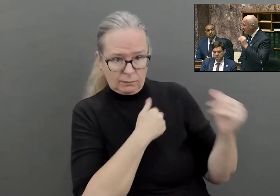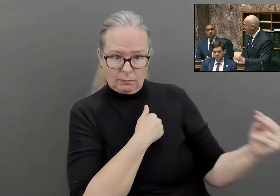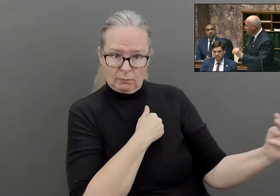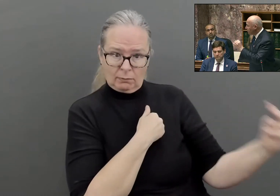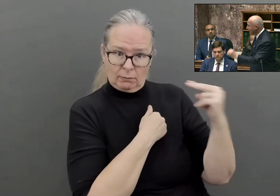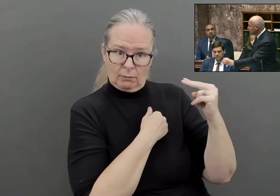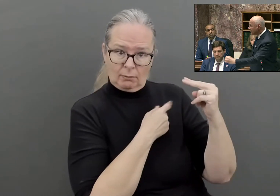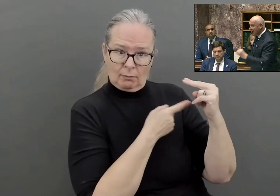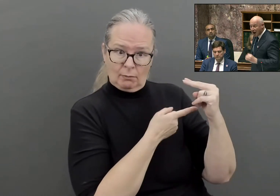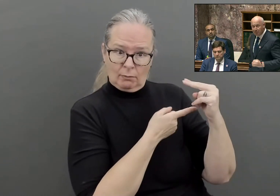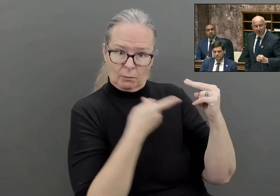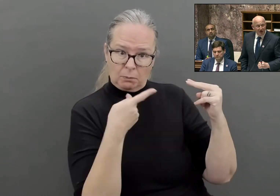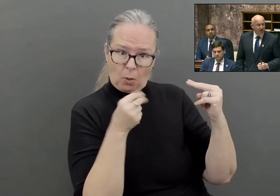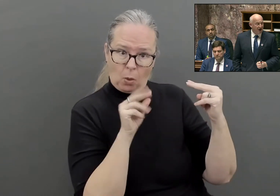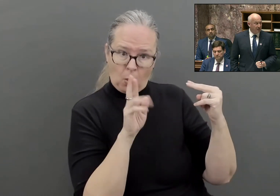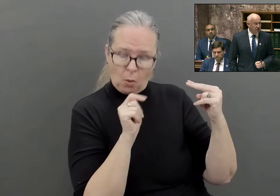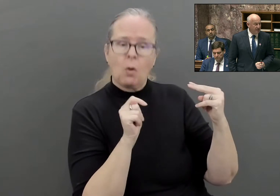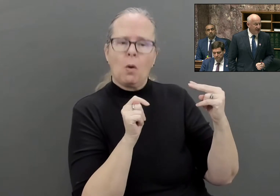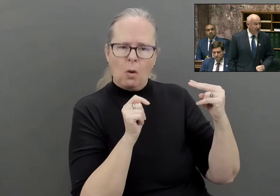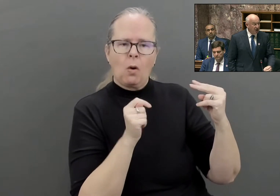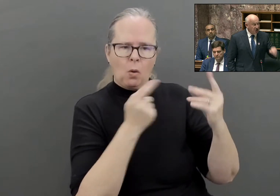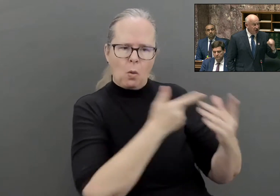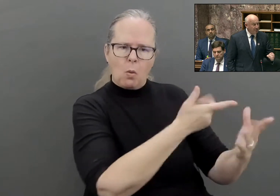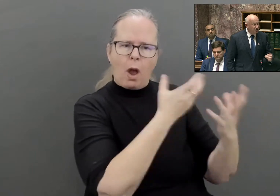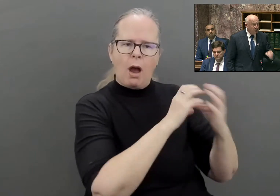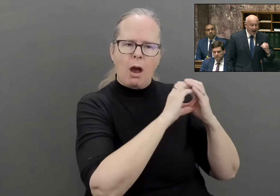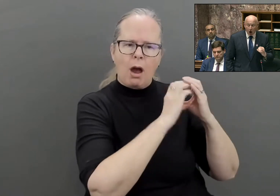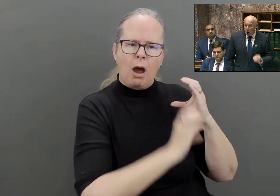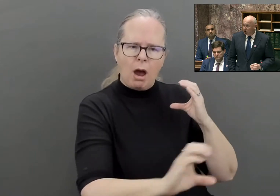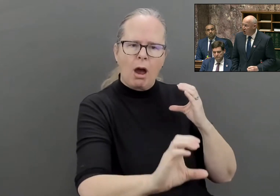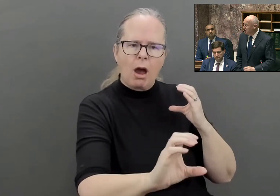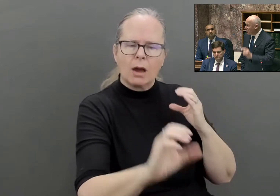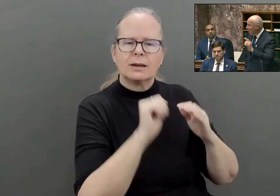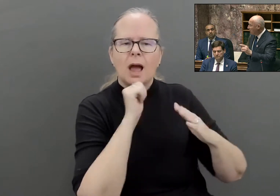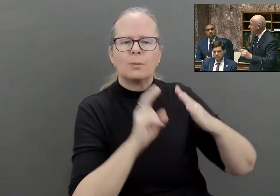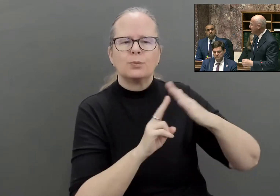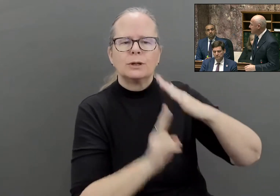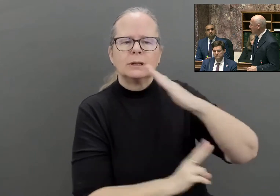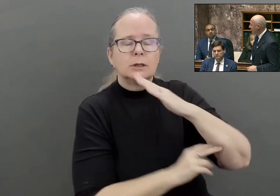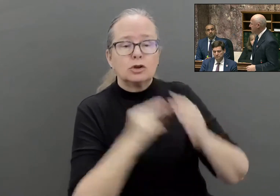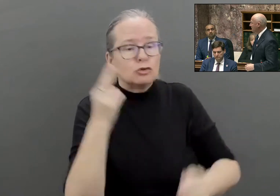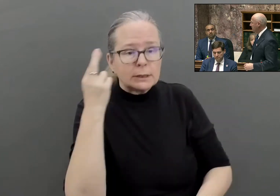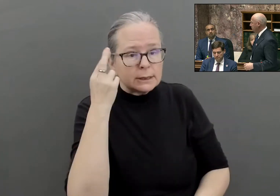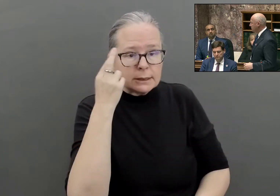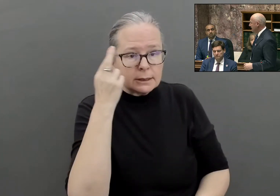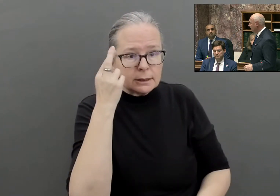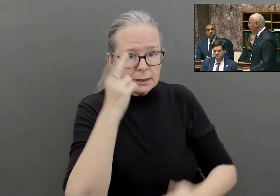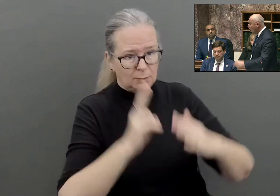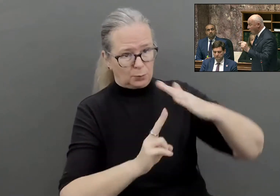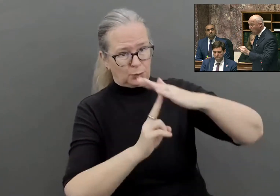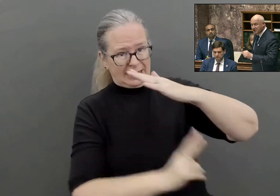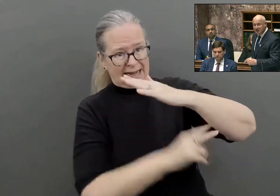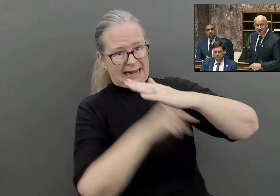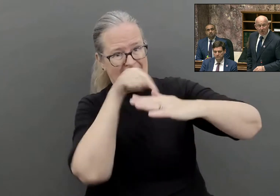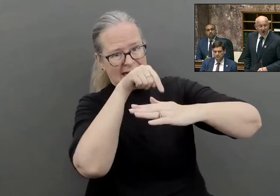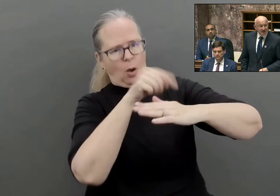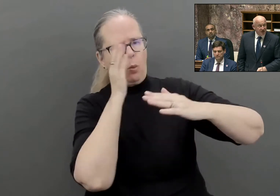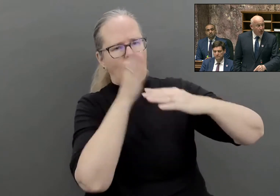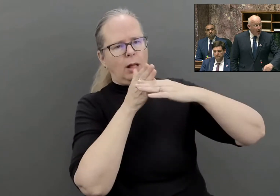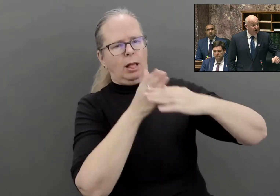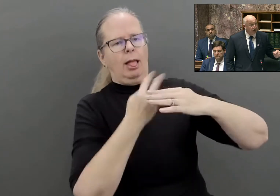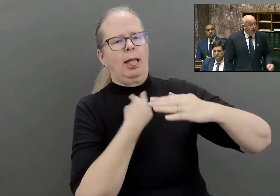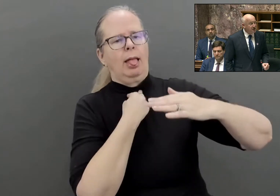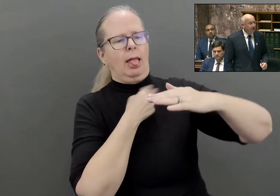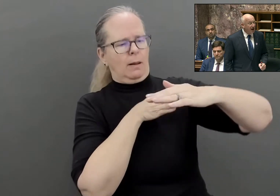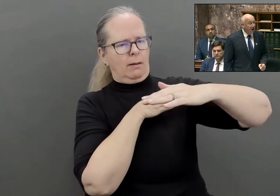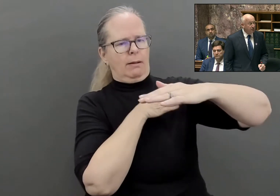they can get ships up the river, Honourable Speaker. Ships to take our goods to overseas markets, Honourable Speaker. Overseas markets that we